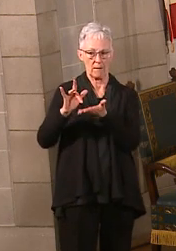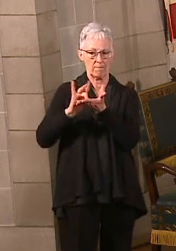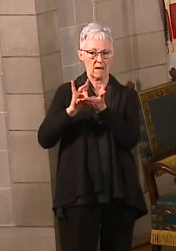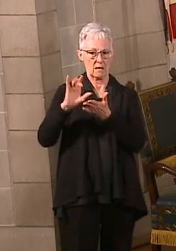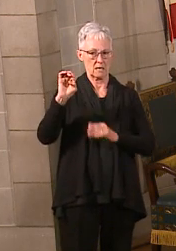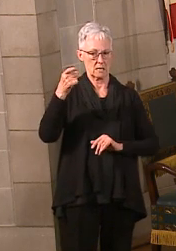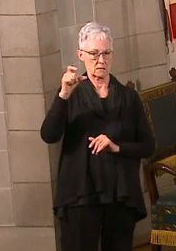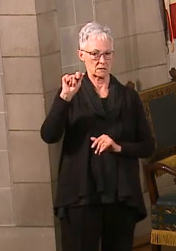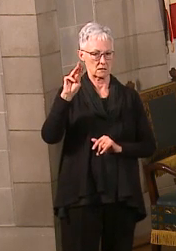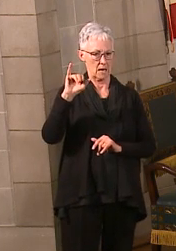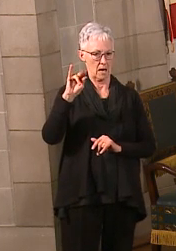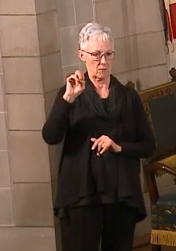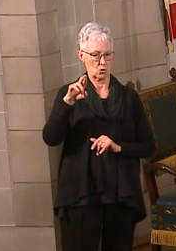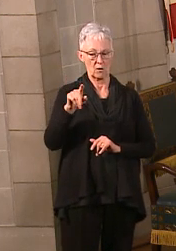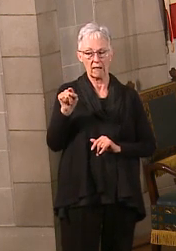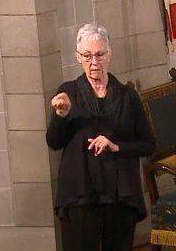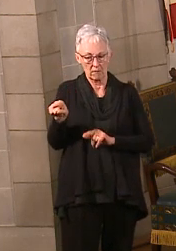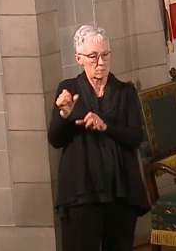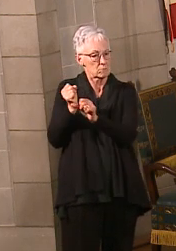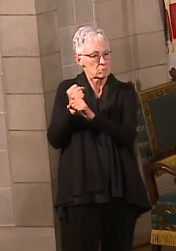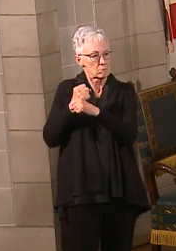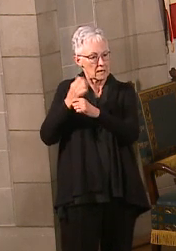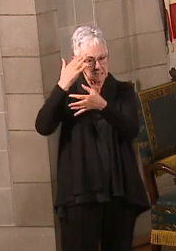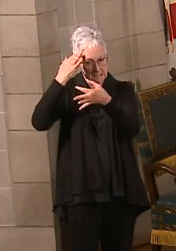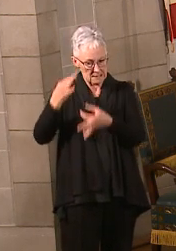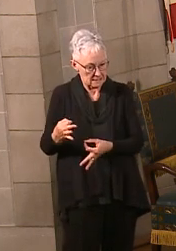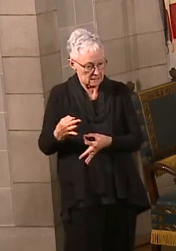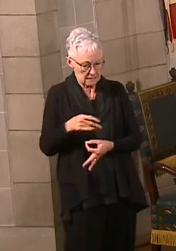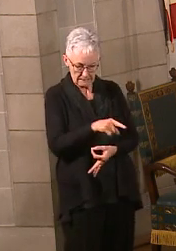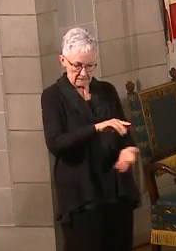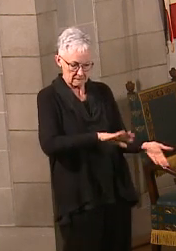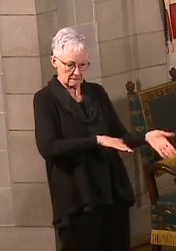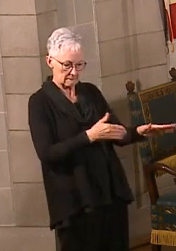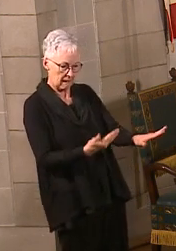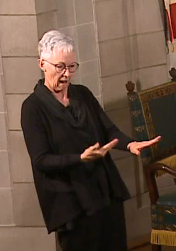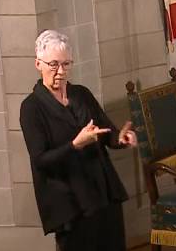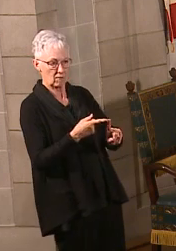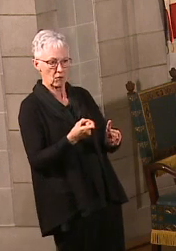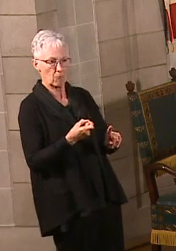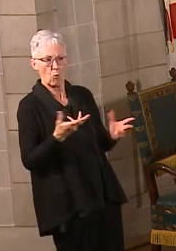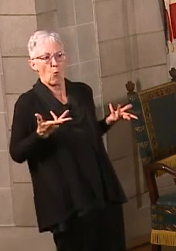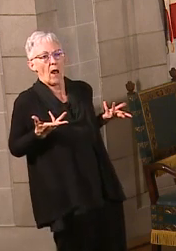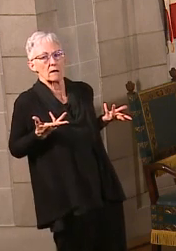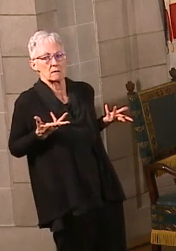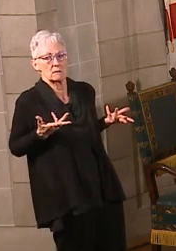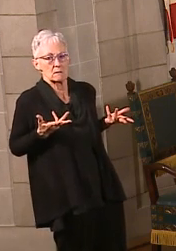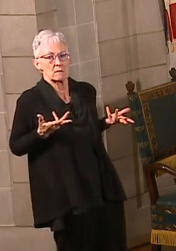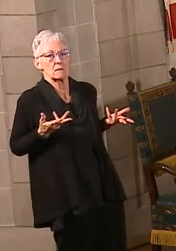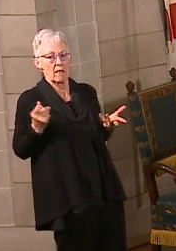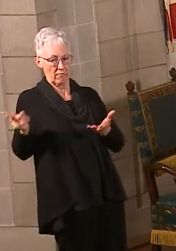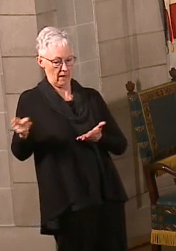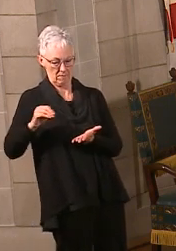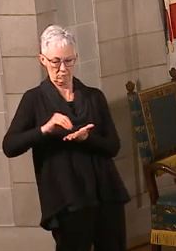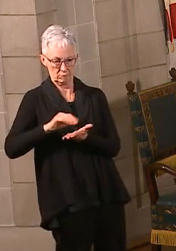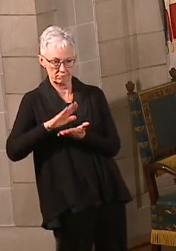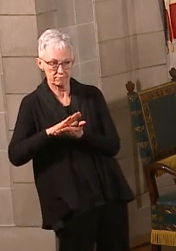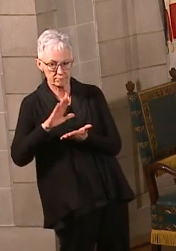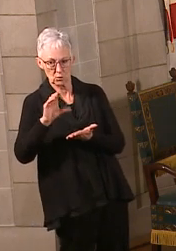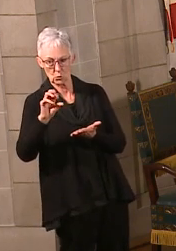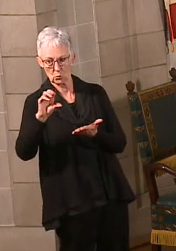existing procedure that is already in place. So that person would be responsible for determining the cause of death, whether it was coronavirus or anything